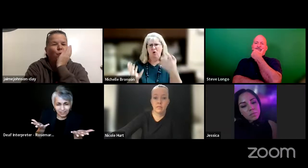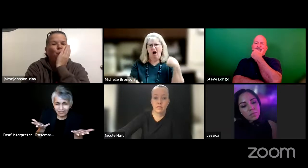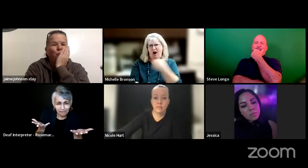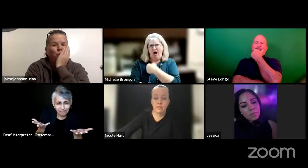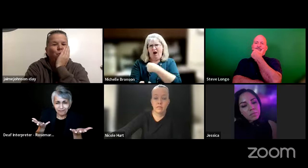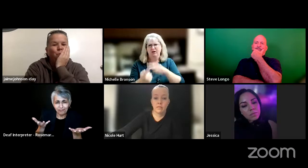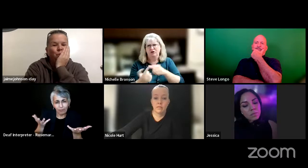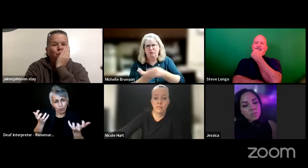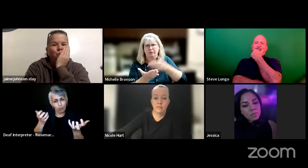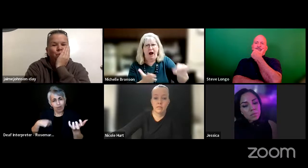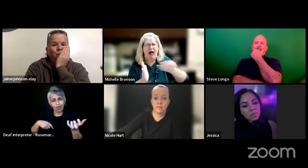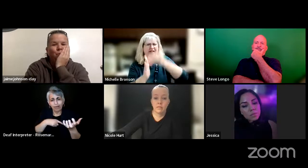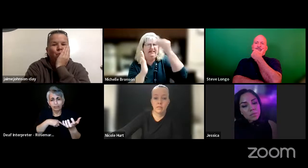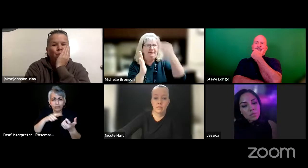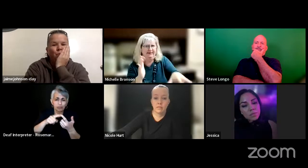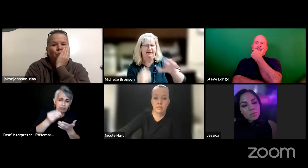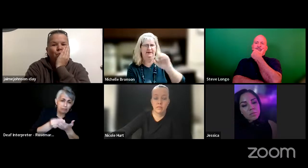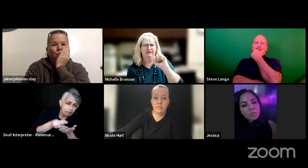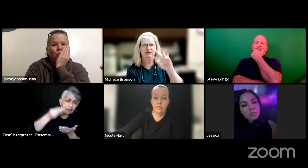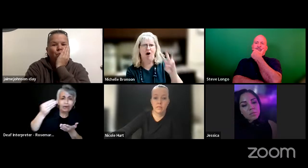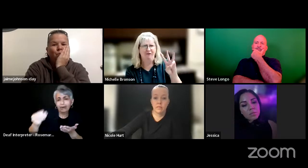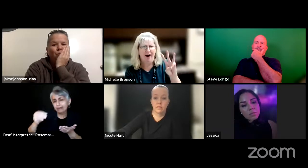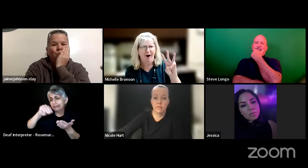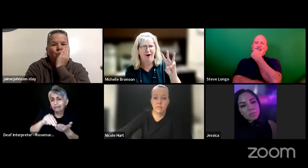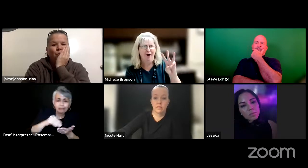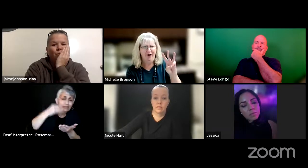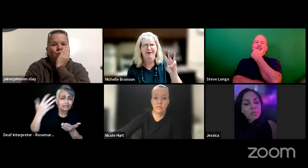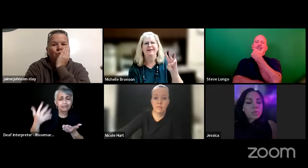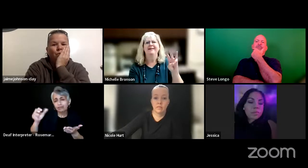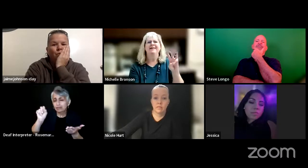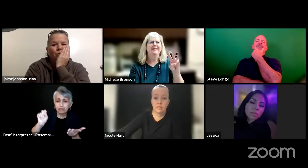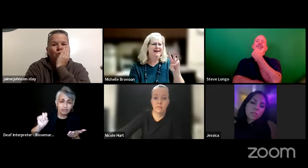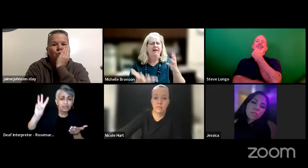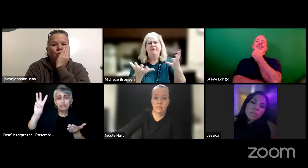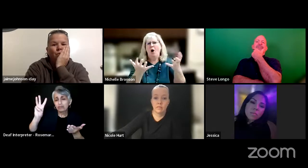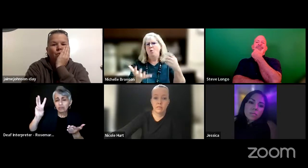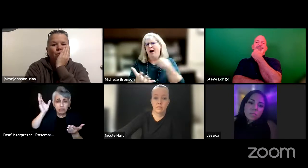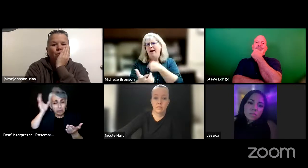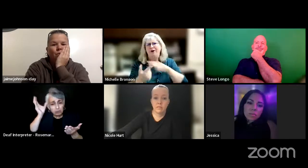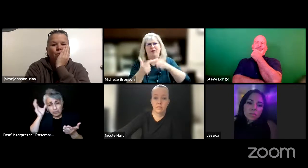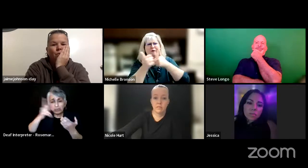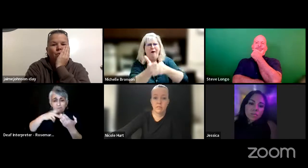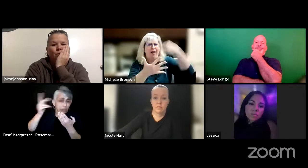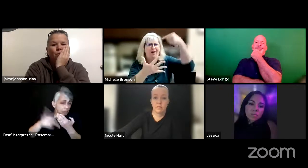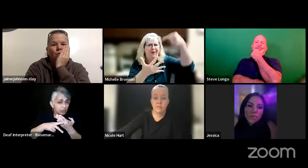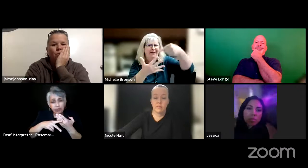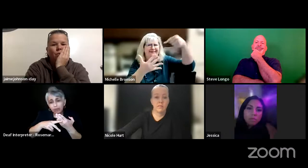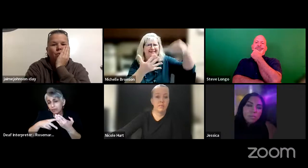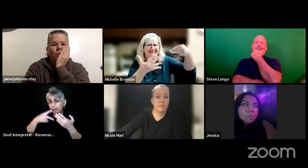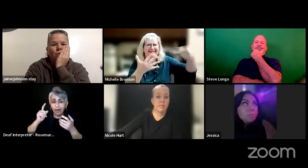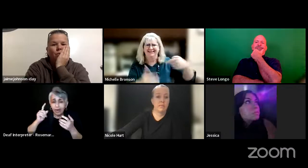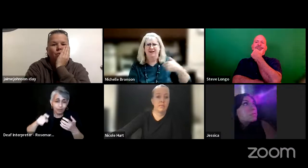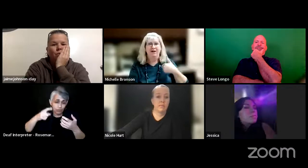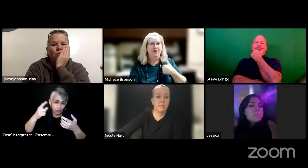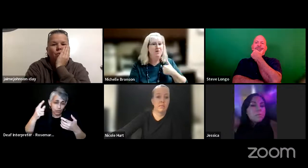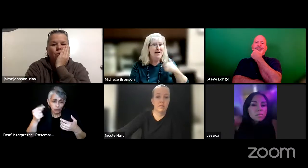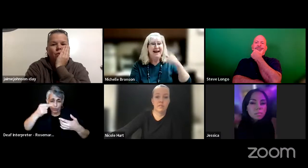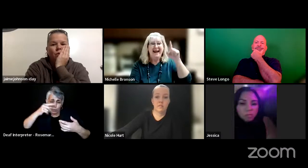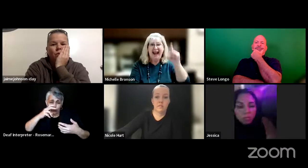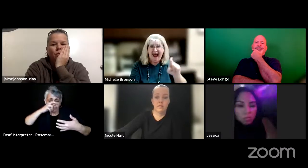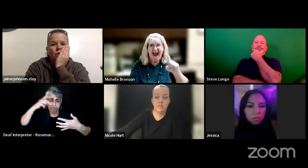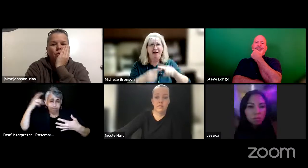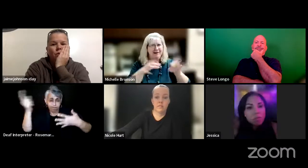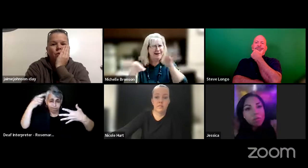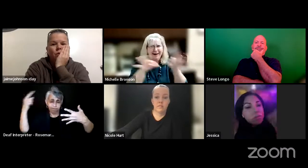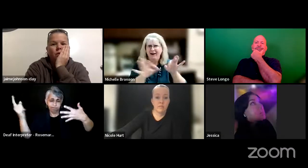we are a medical provider, and they wanted us to buy expensive software. They wanted us to follow